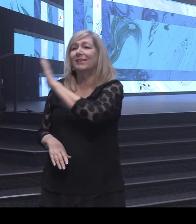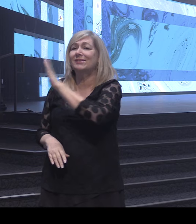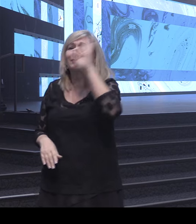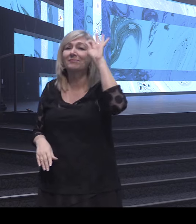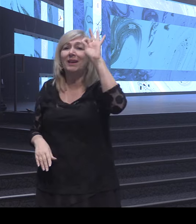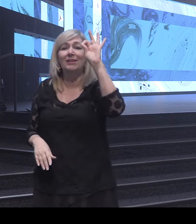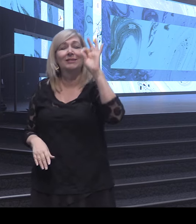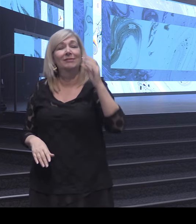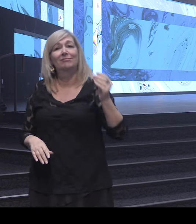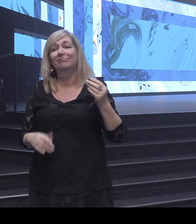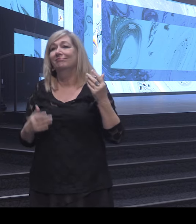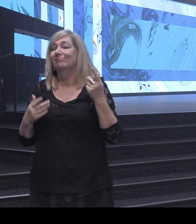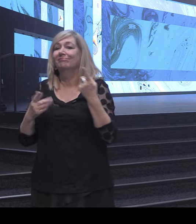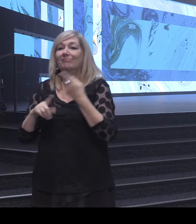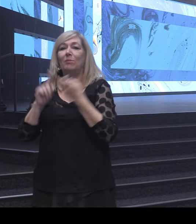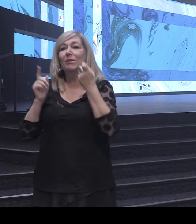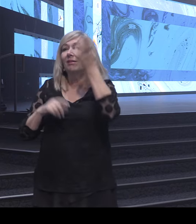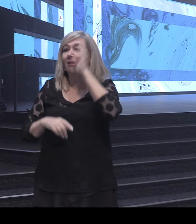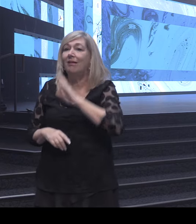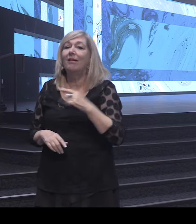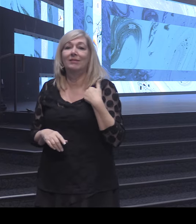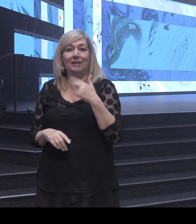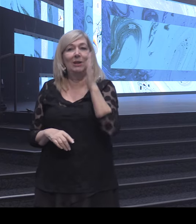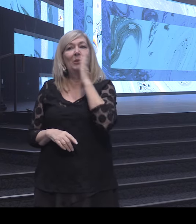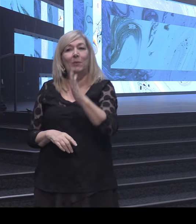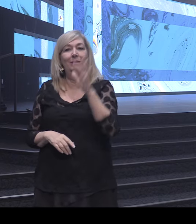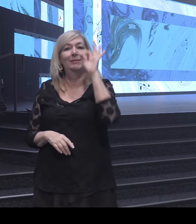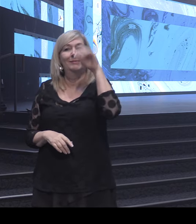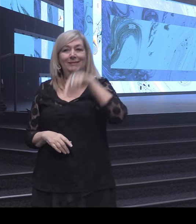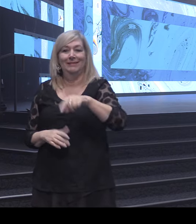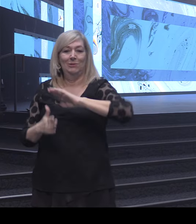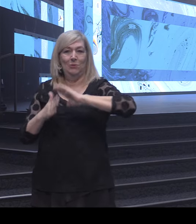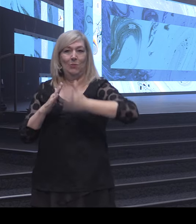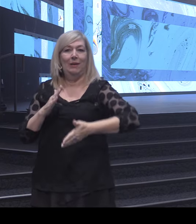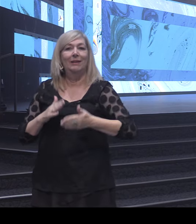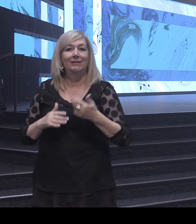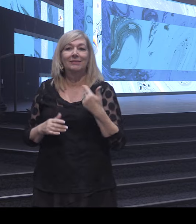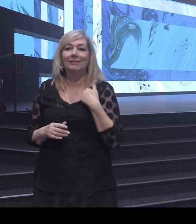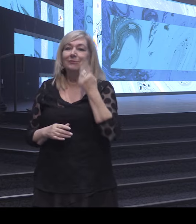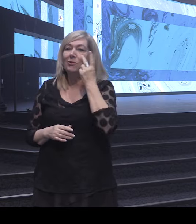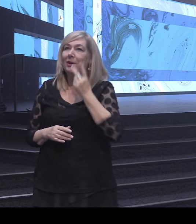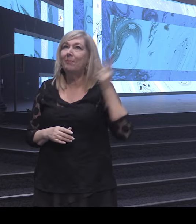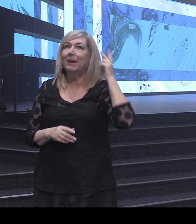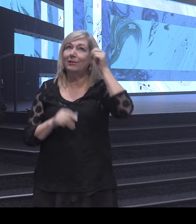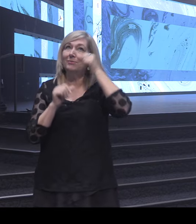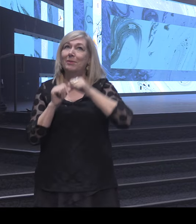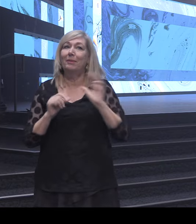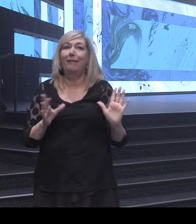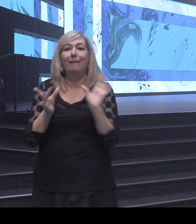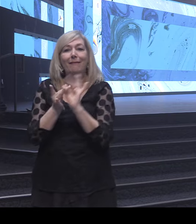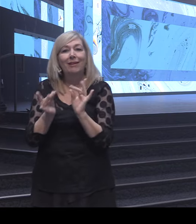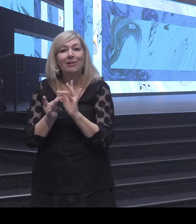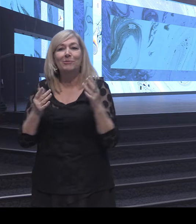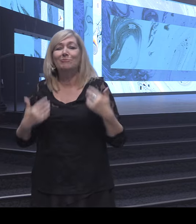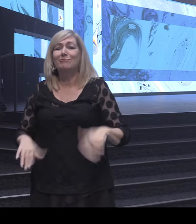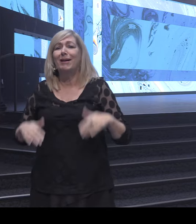And as you know, I'll be in the pulpit this next weekend and I'll looking back. And so, but